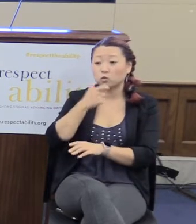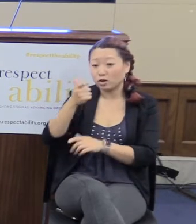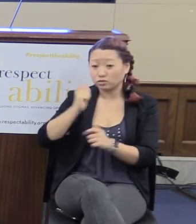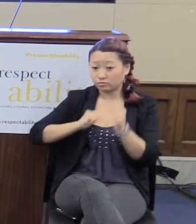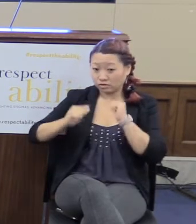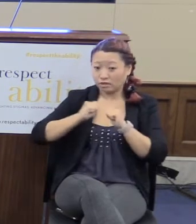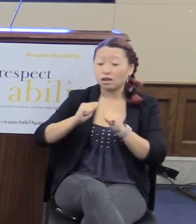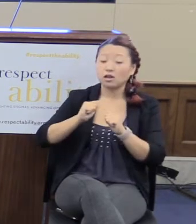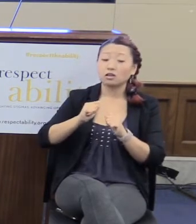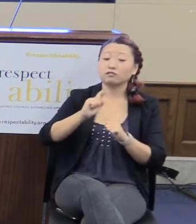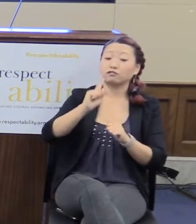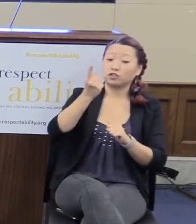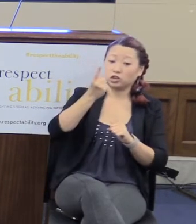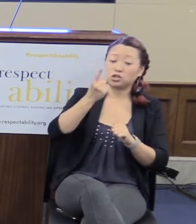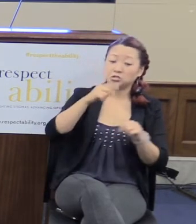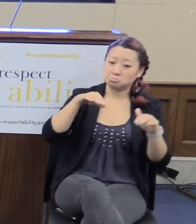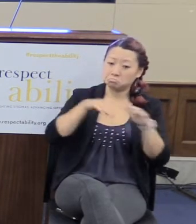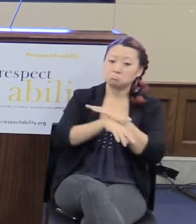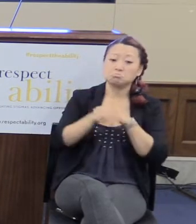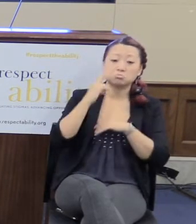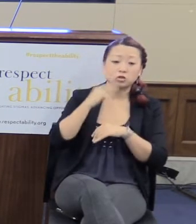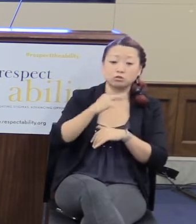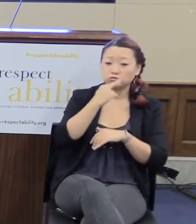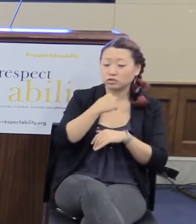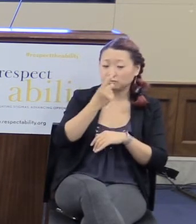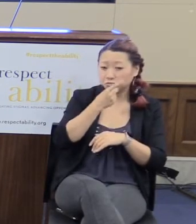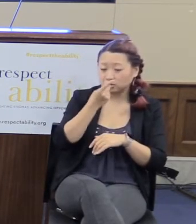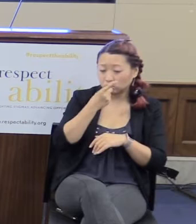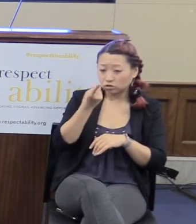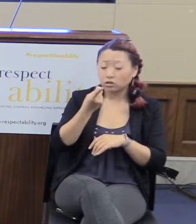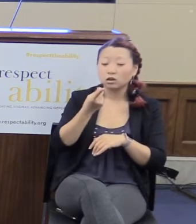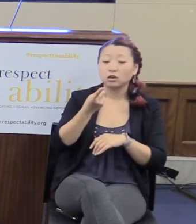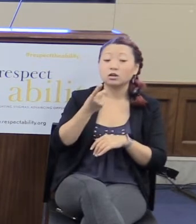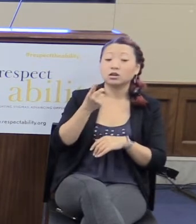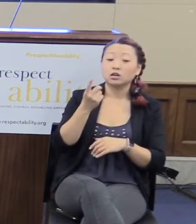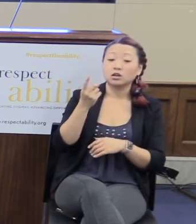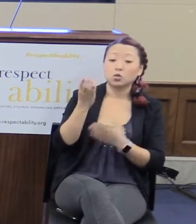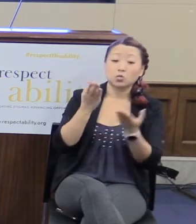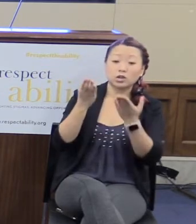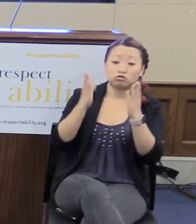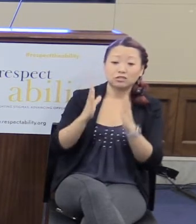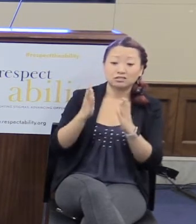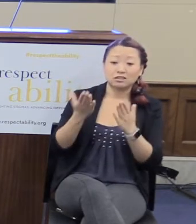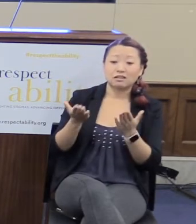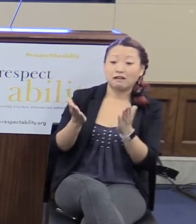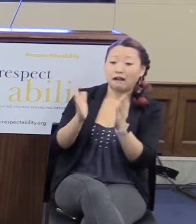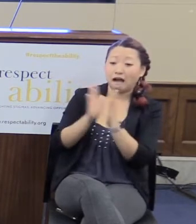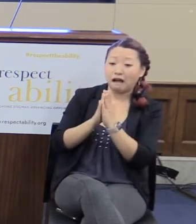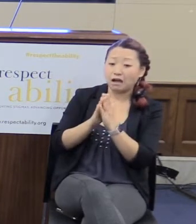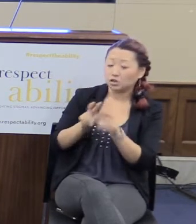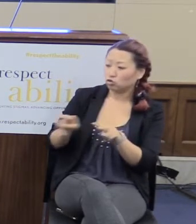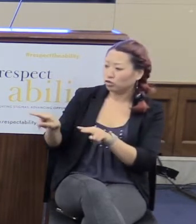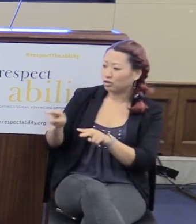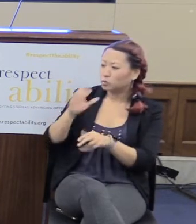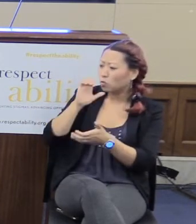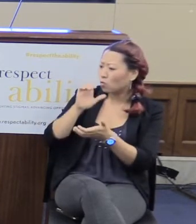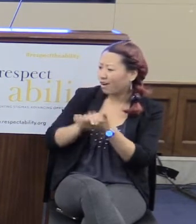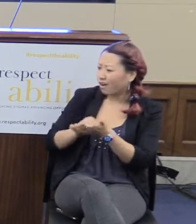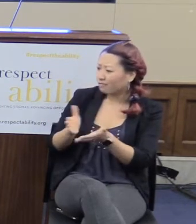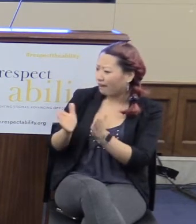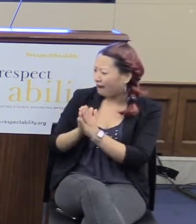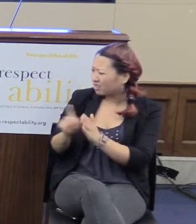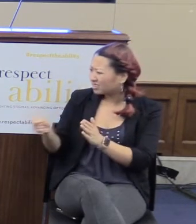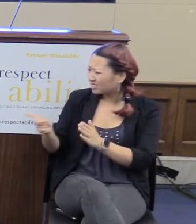to the place, the waitress asked my wife where I need to be seated. She didn't ask